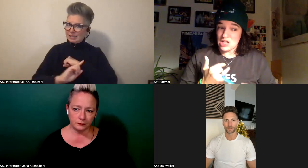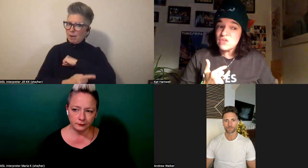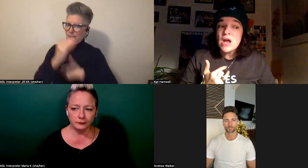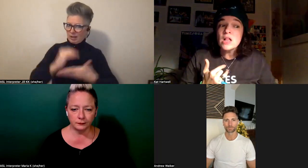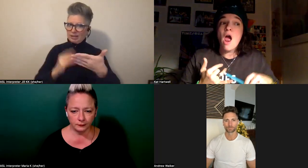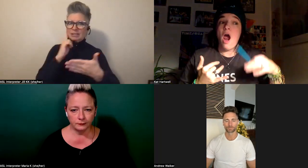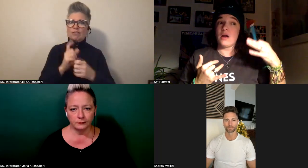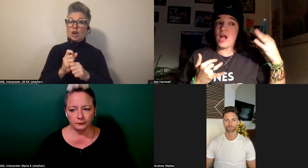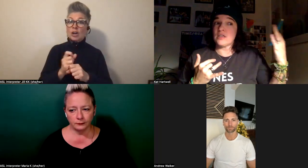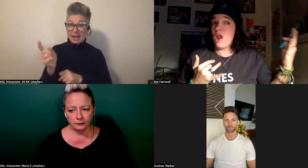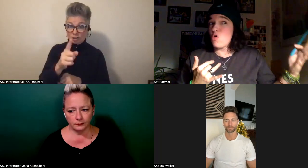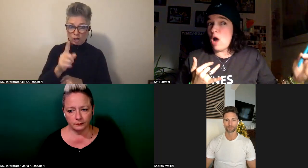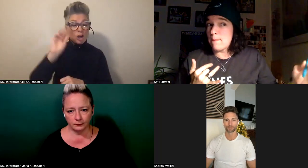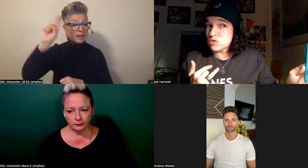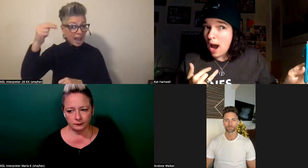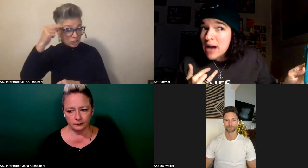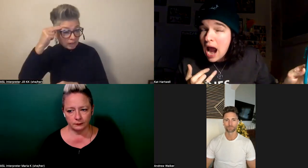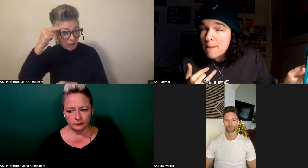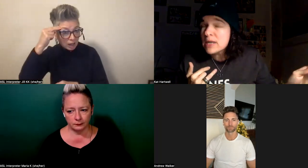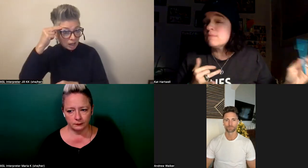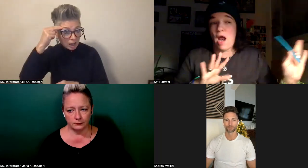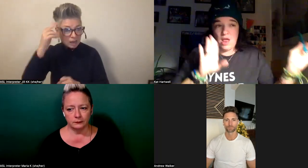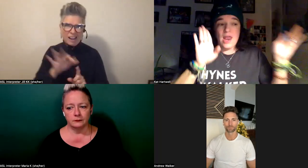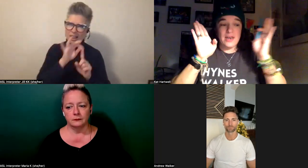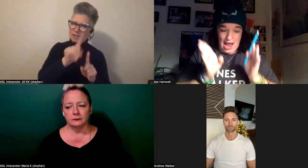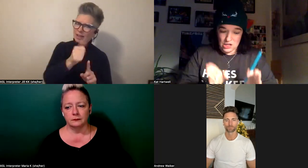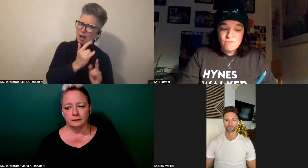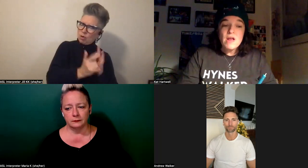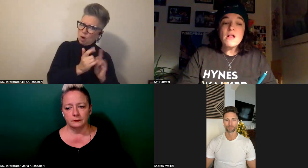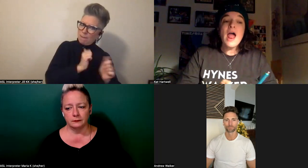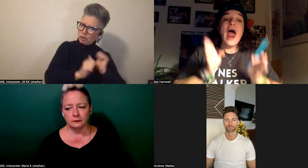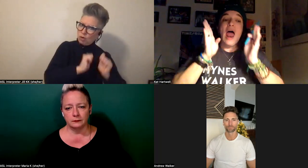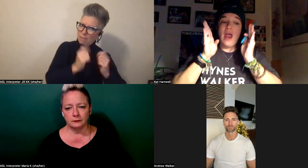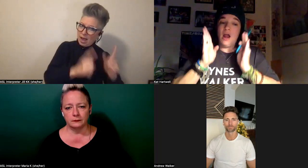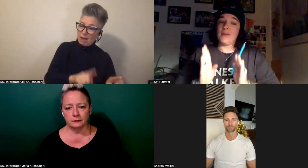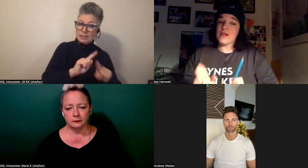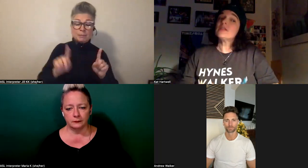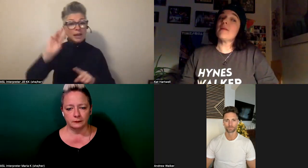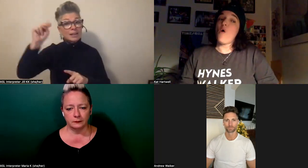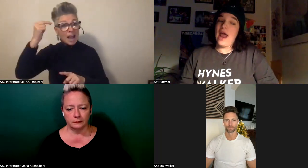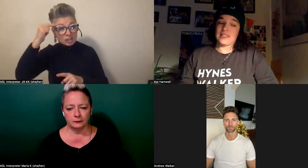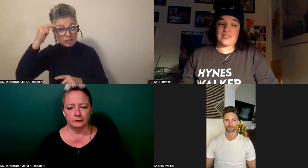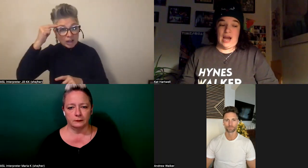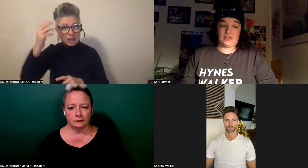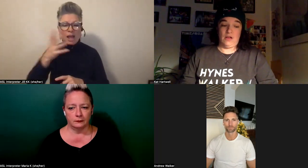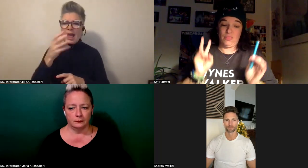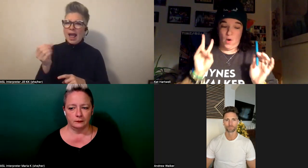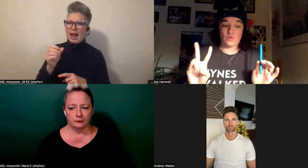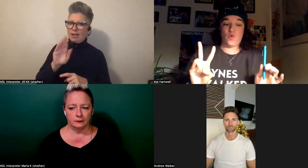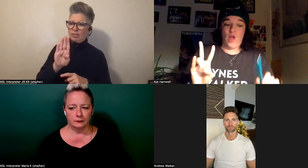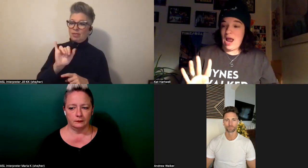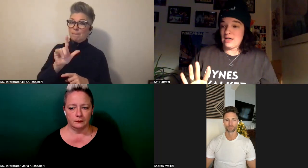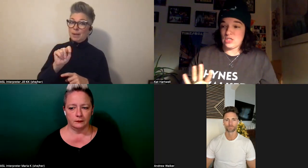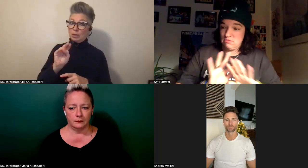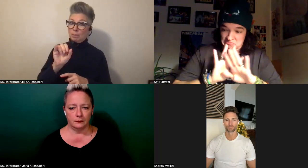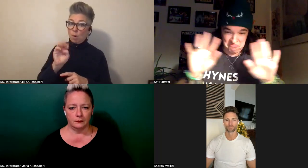be Nashville. And that's another one where drama happened, but Nashville and the Baltimore Event, those